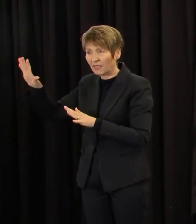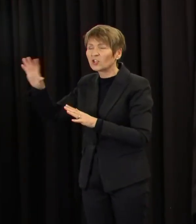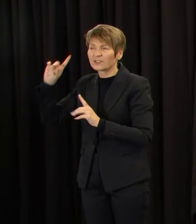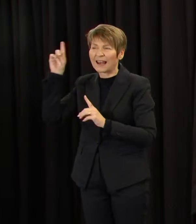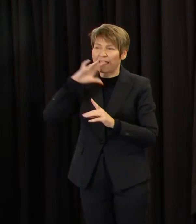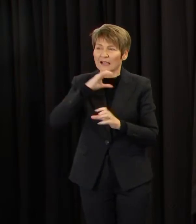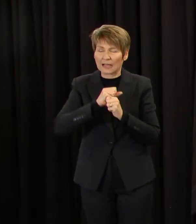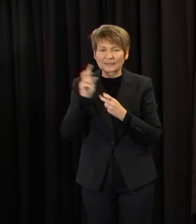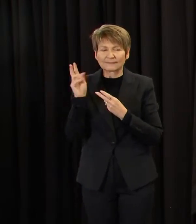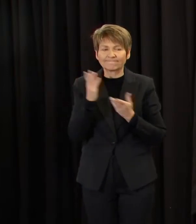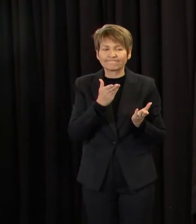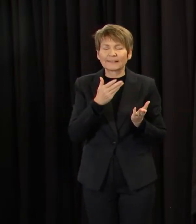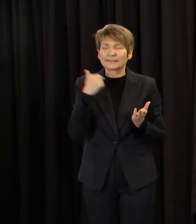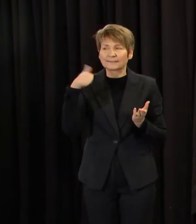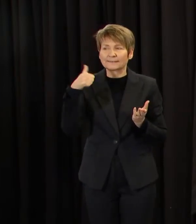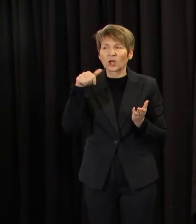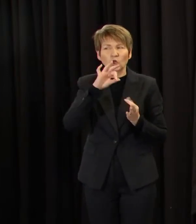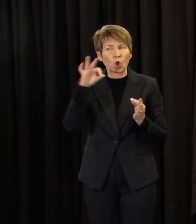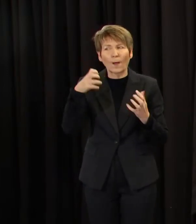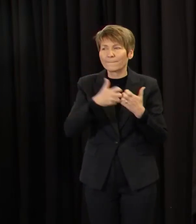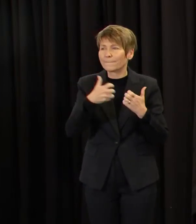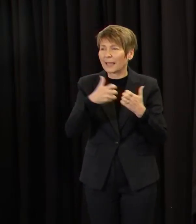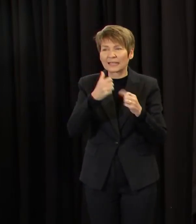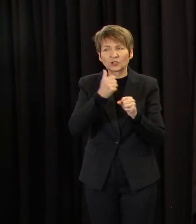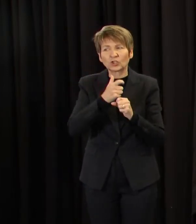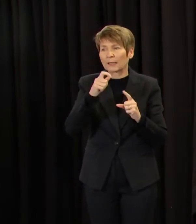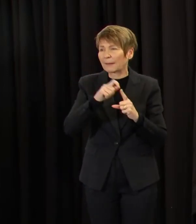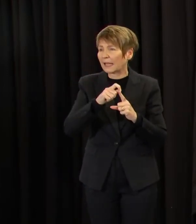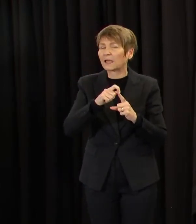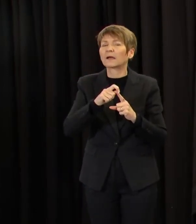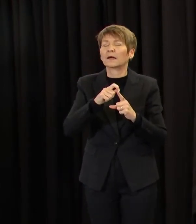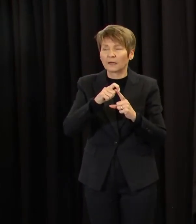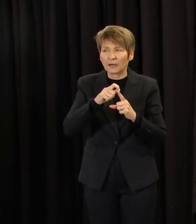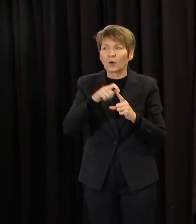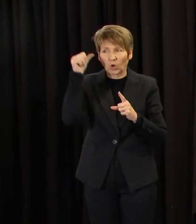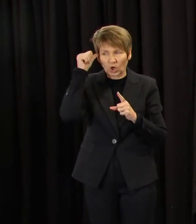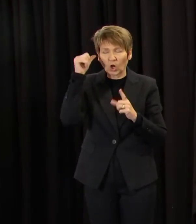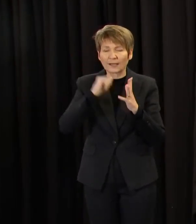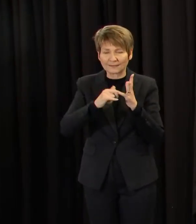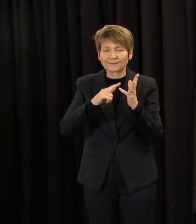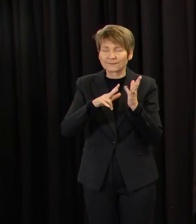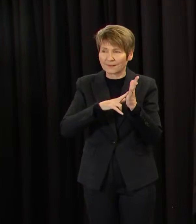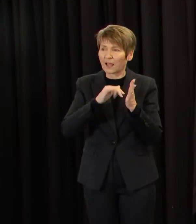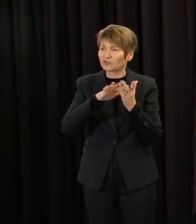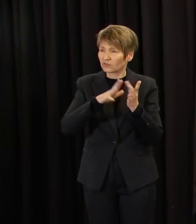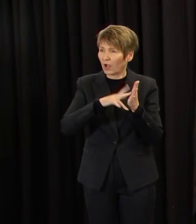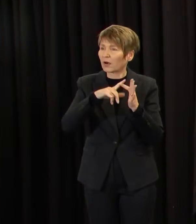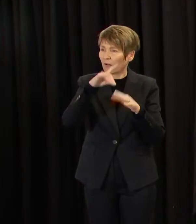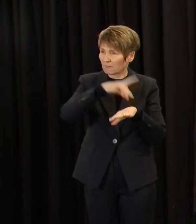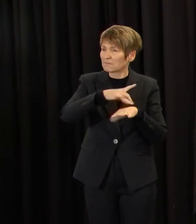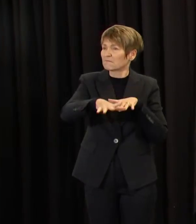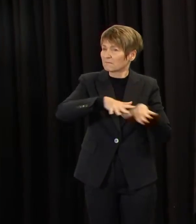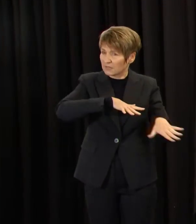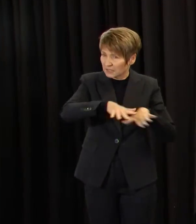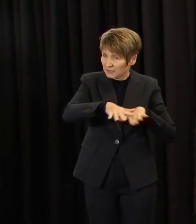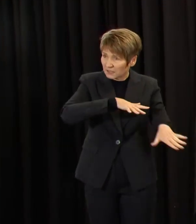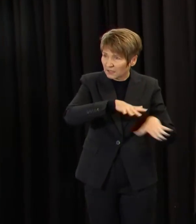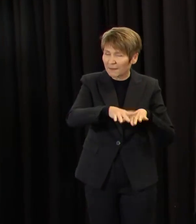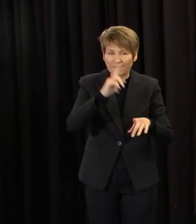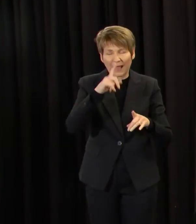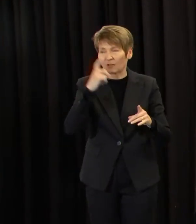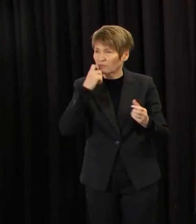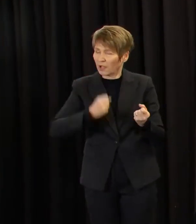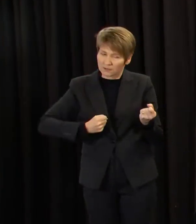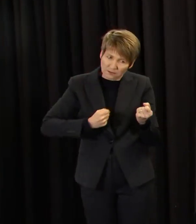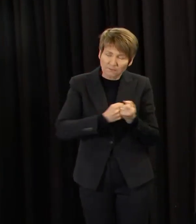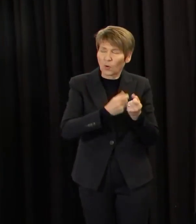Werribee, Sunshine Hospital. So they're doing a heavy lifting. But of course, it's also critically important that we continue to support the hardworking GPs in those